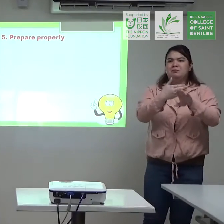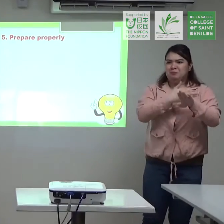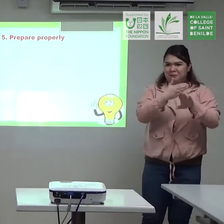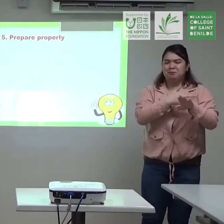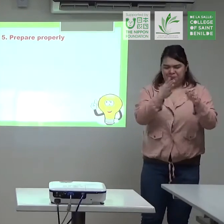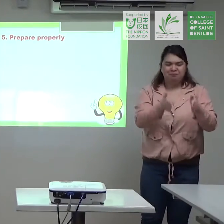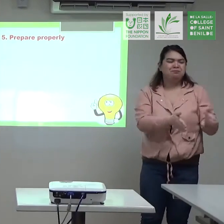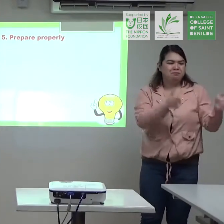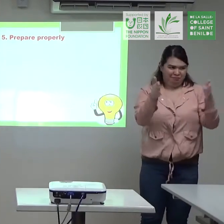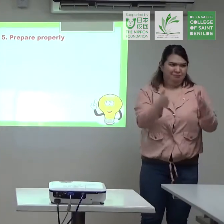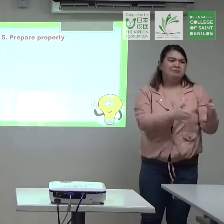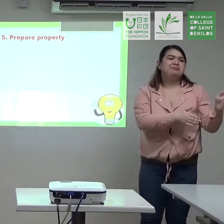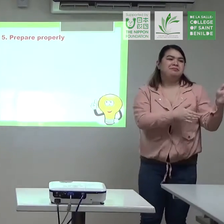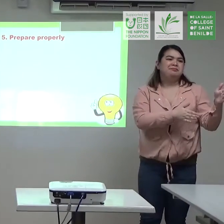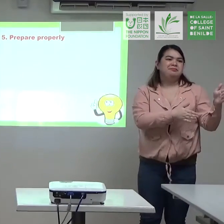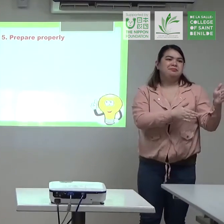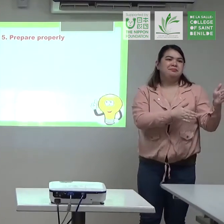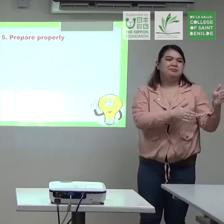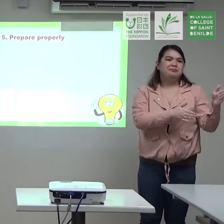preparation.